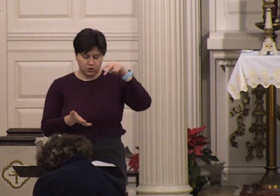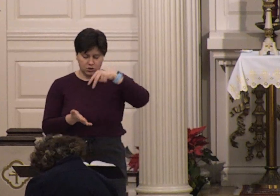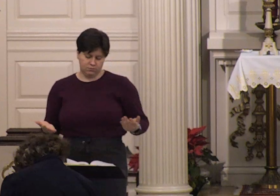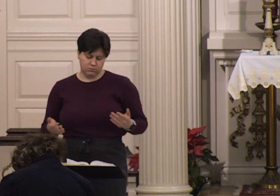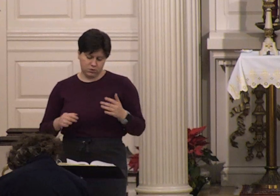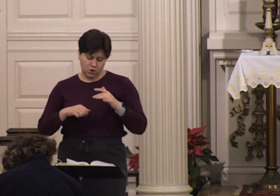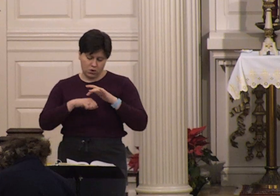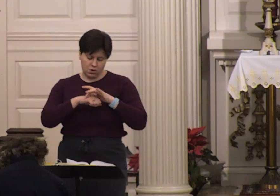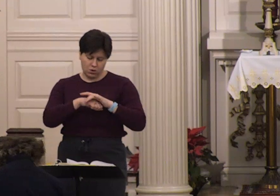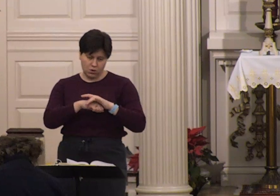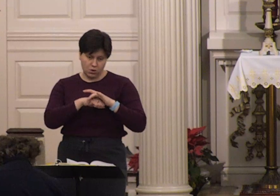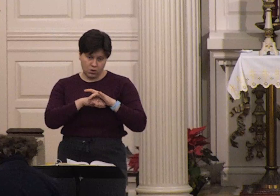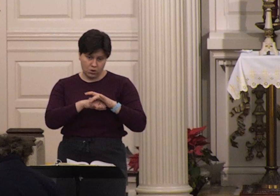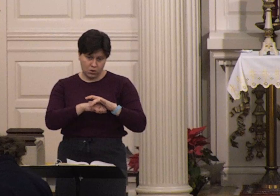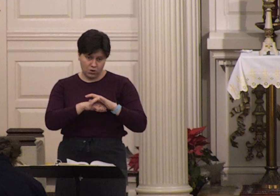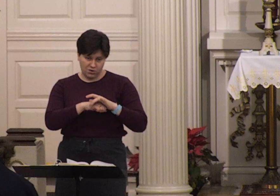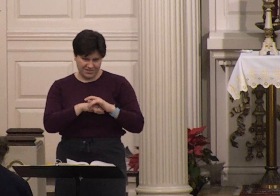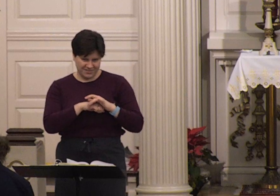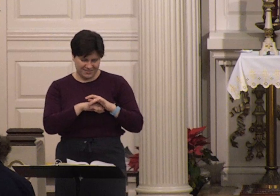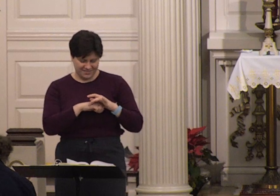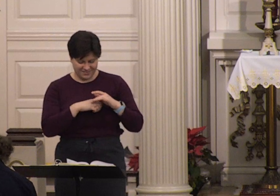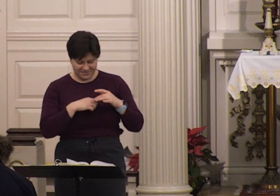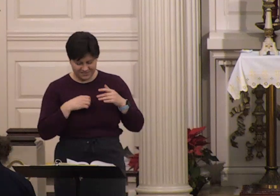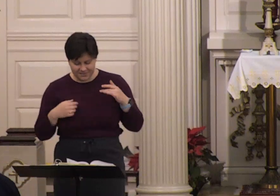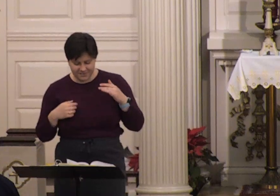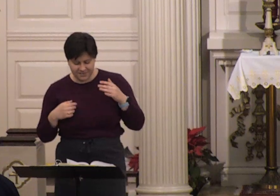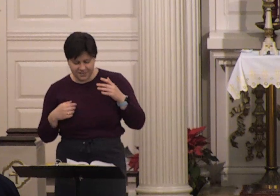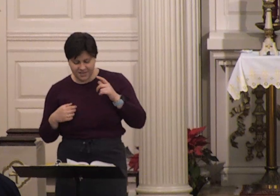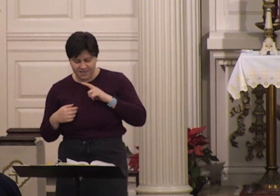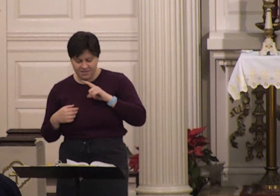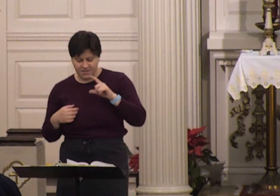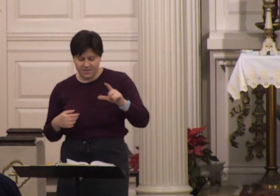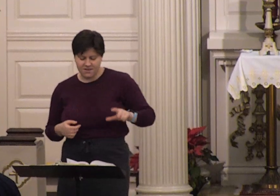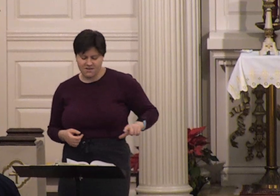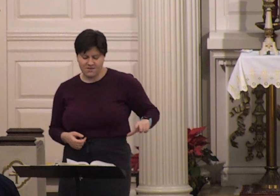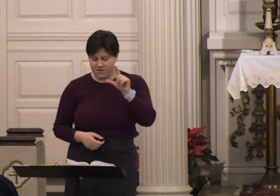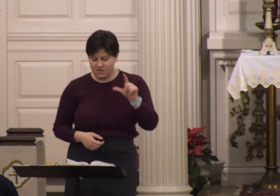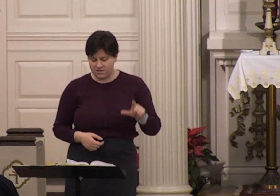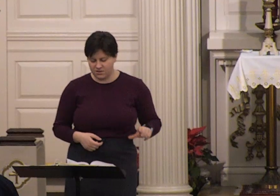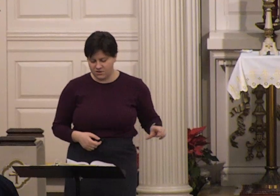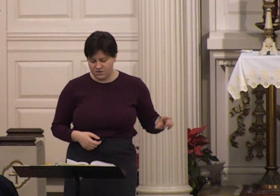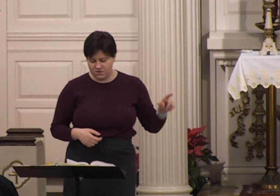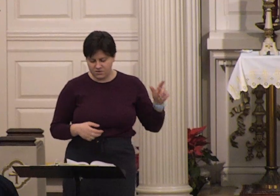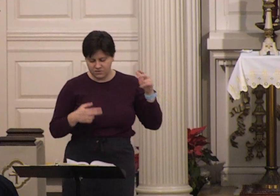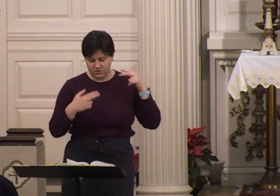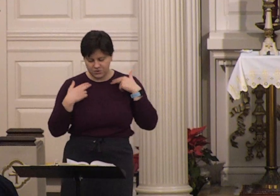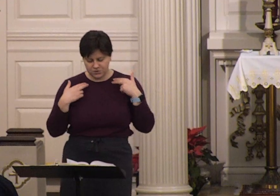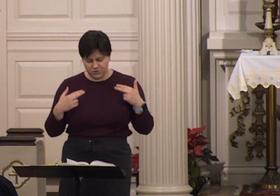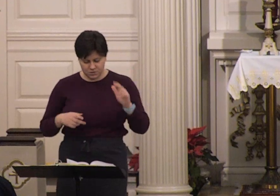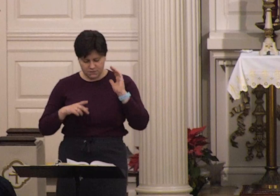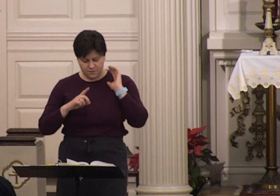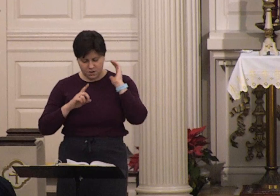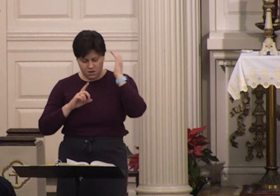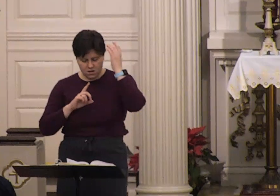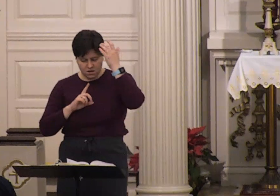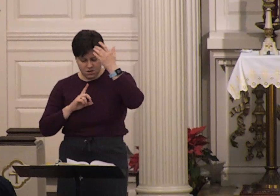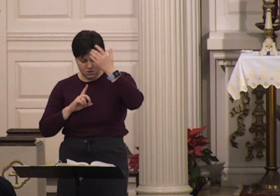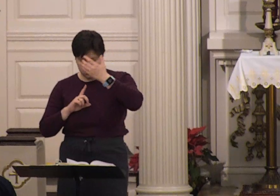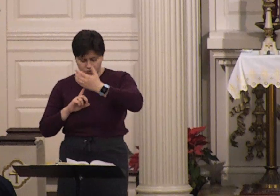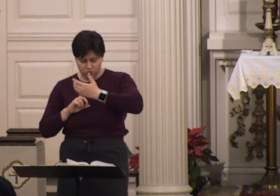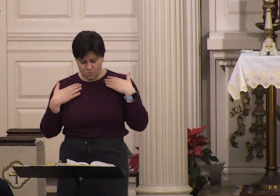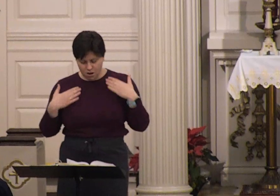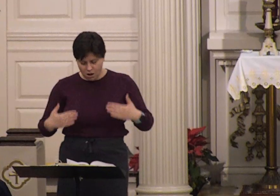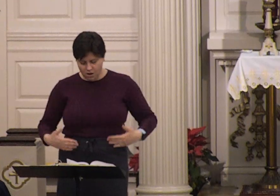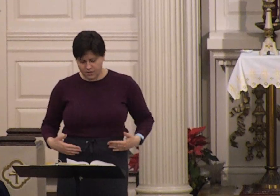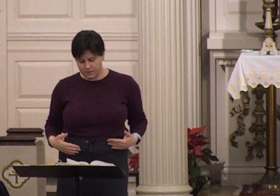stood, Lord of lords in human vesture, in the